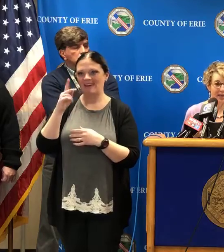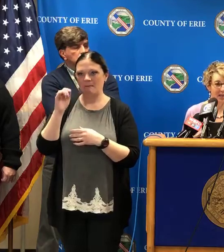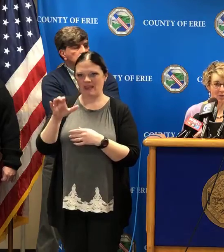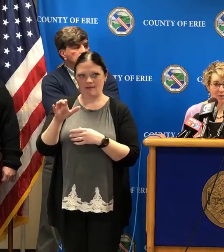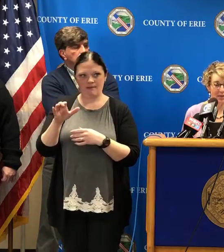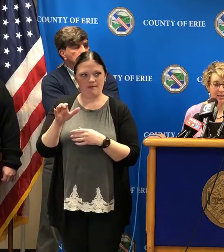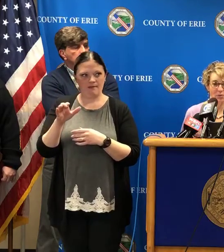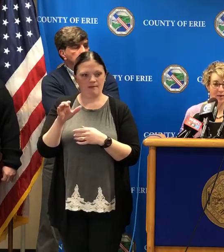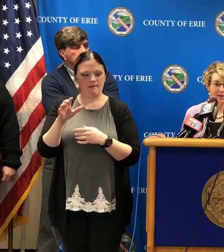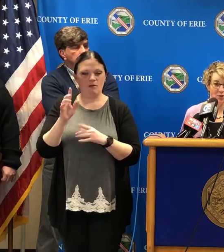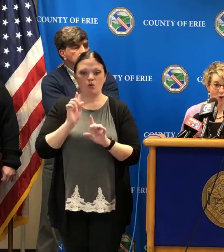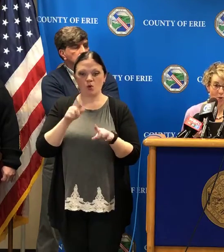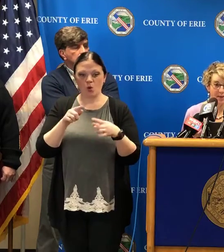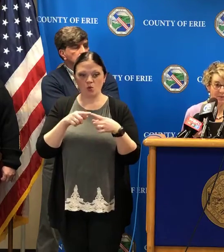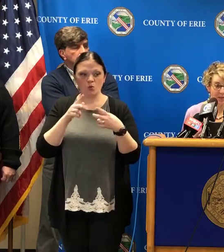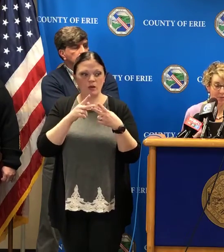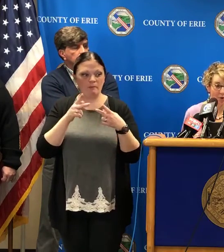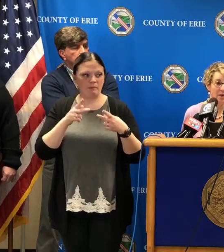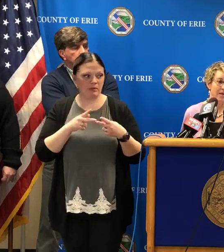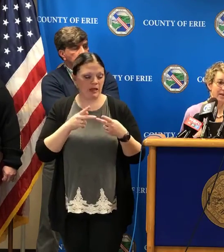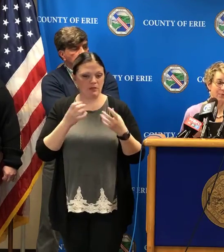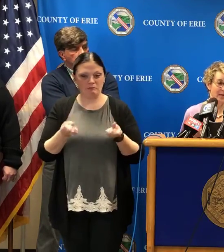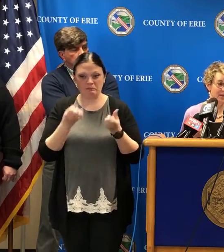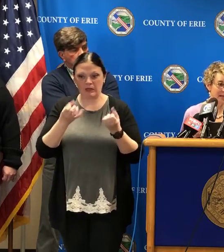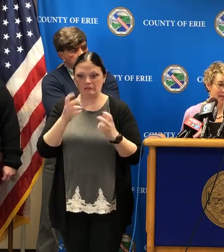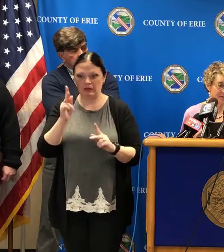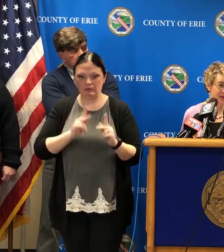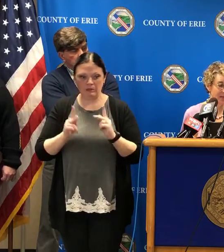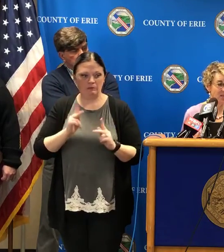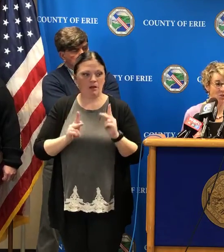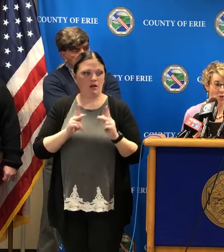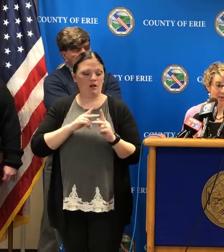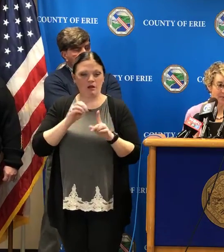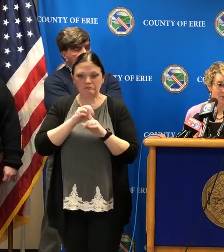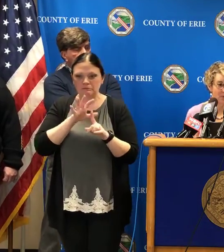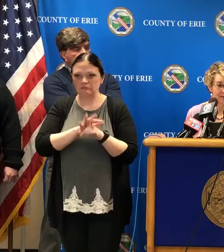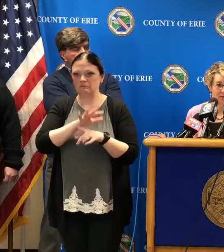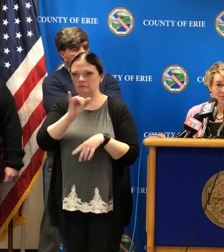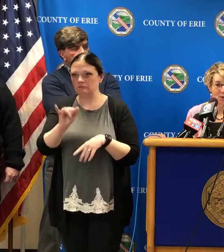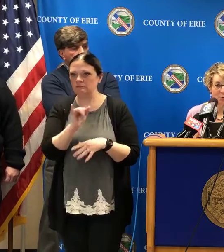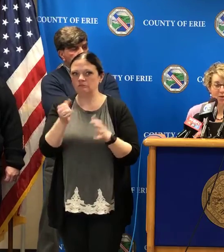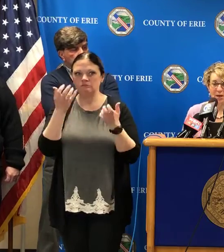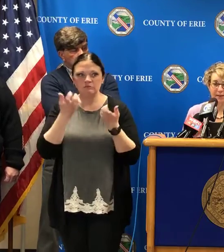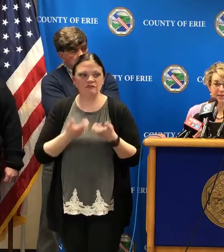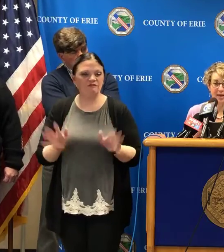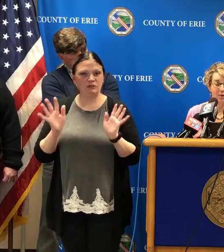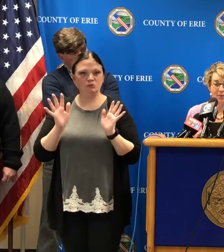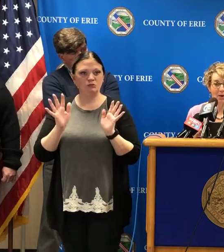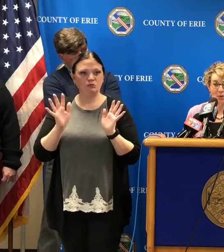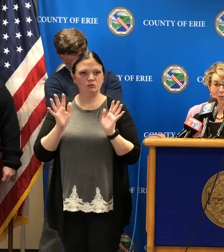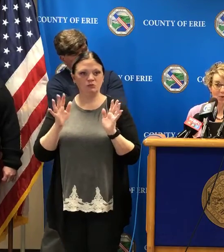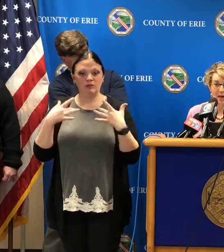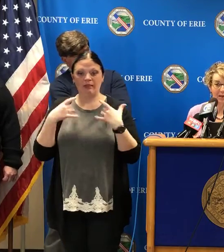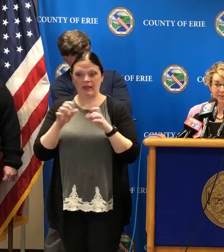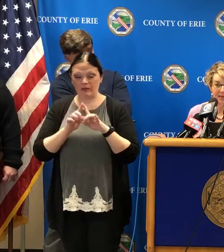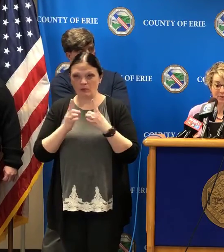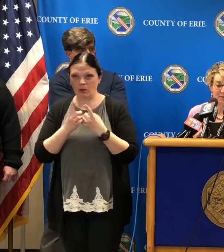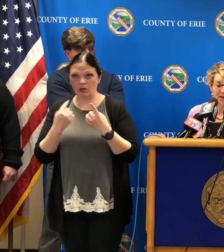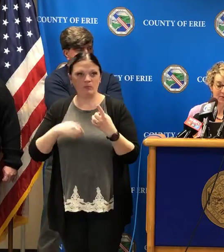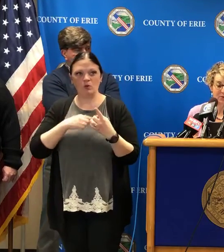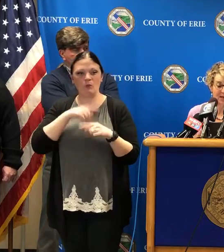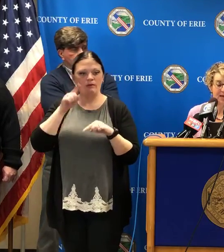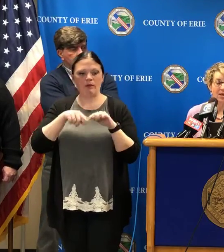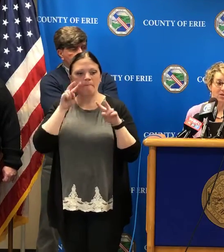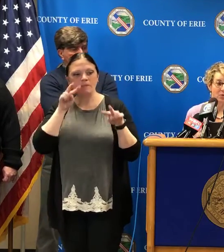know, we're going to get to a place where we have so many people that have been infected, so many people as exposed. Like, as a health department, we're not going to be